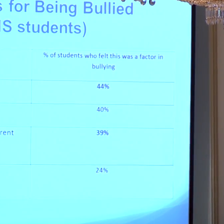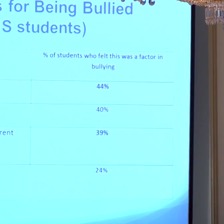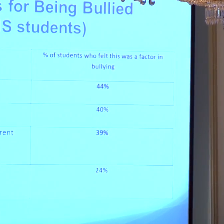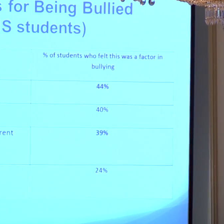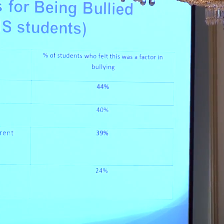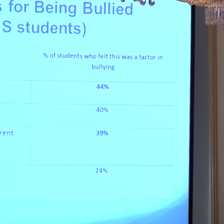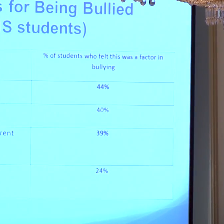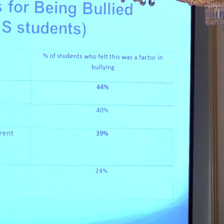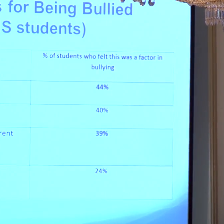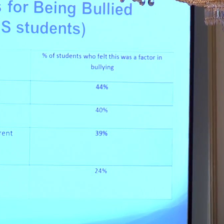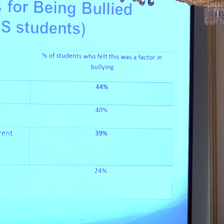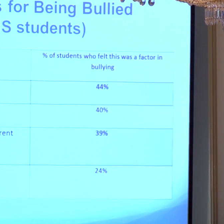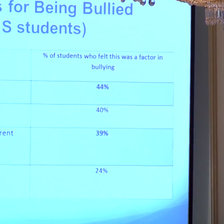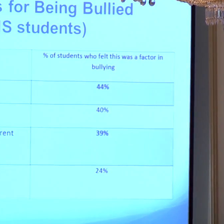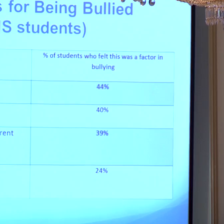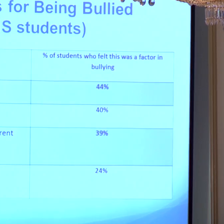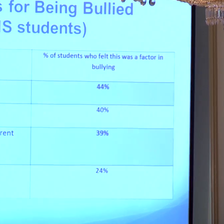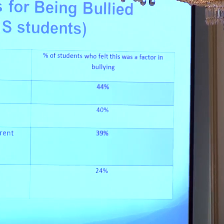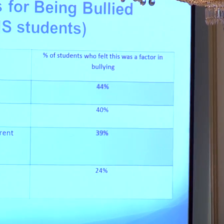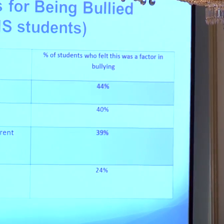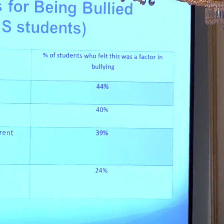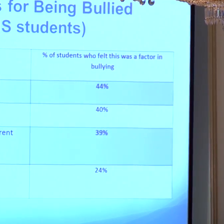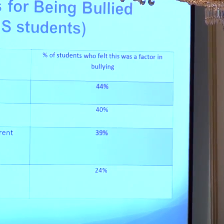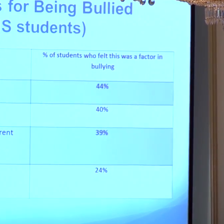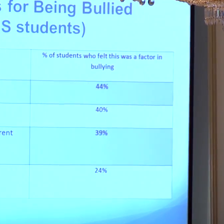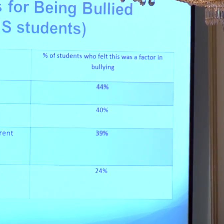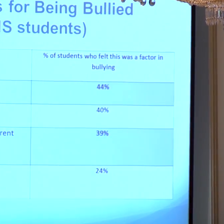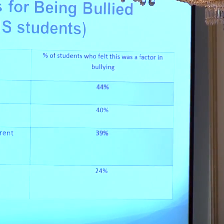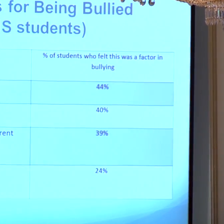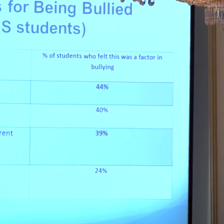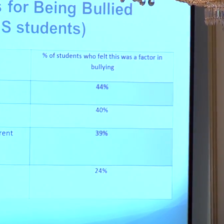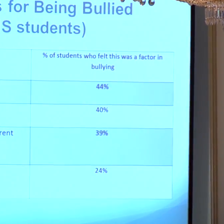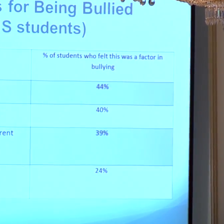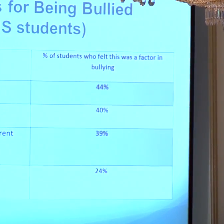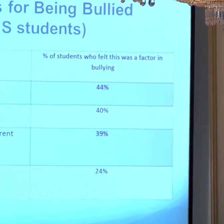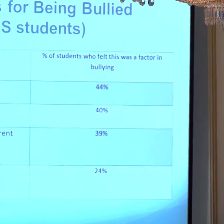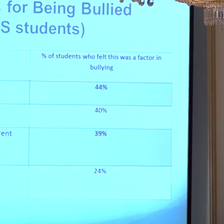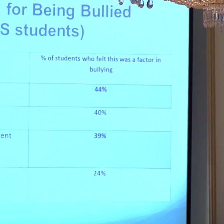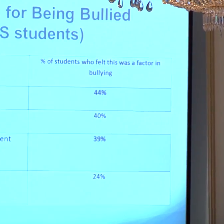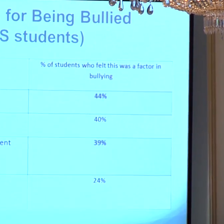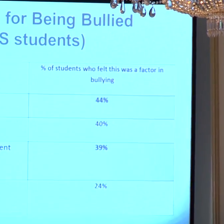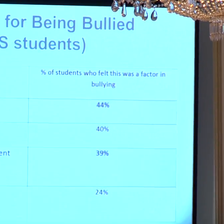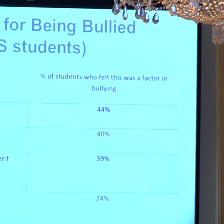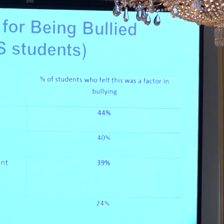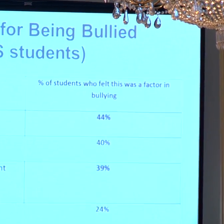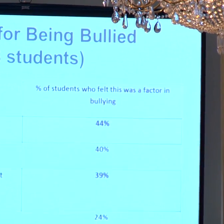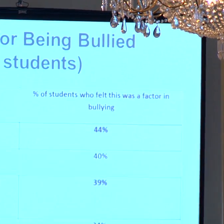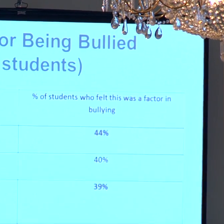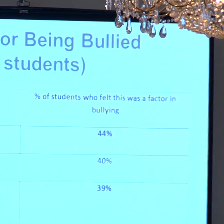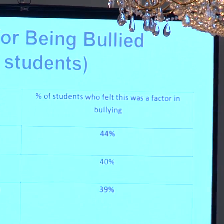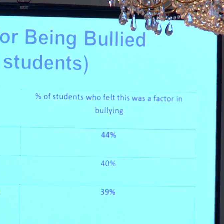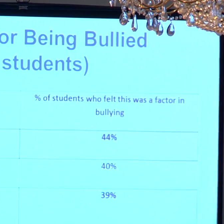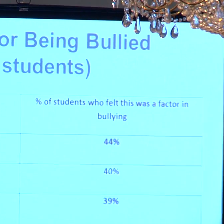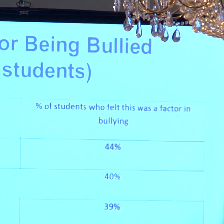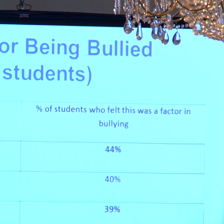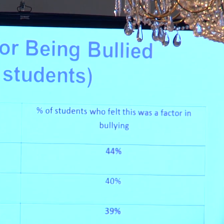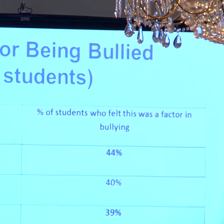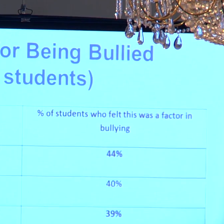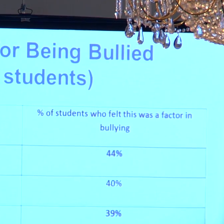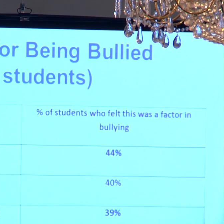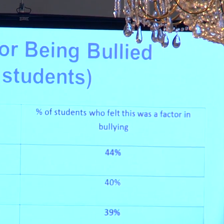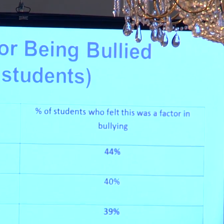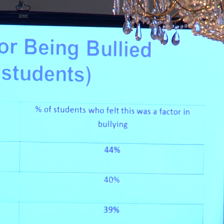you're weird or different, 39%. And obviously that very much links into human rights issues as well, what's weird or